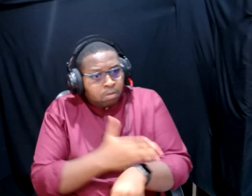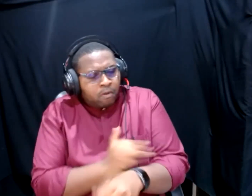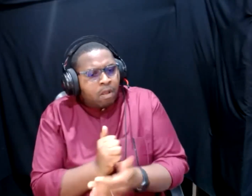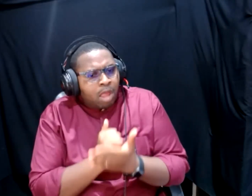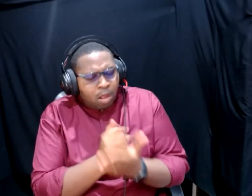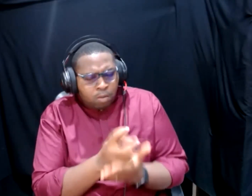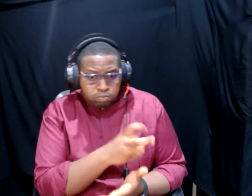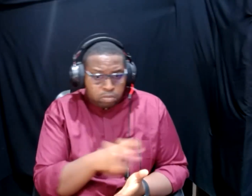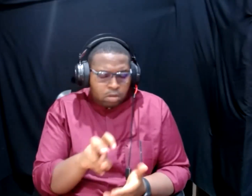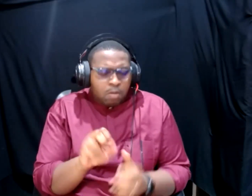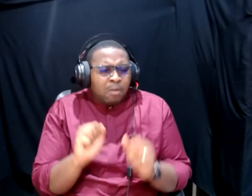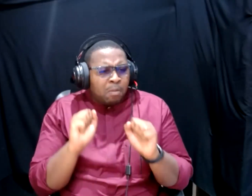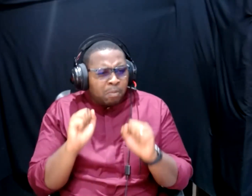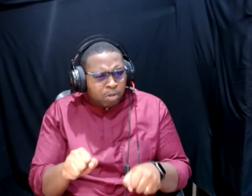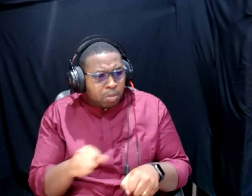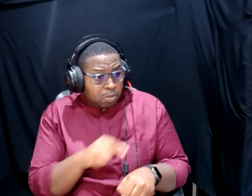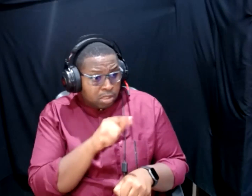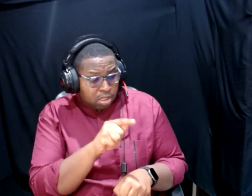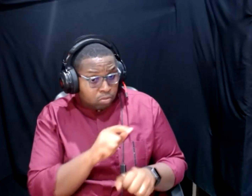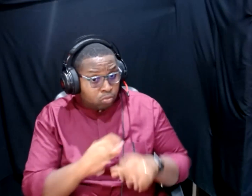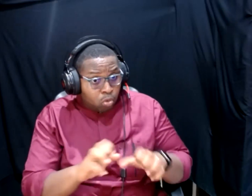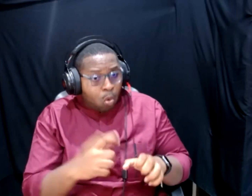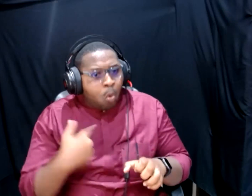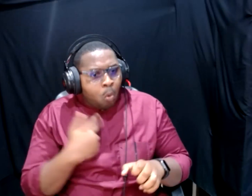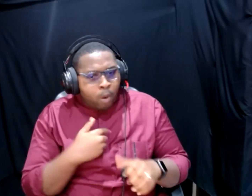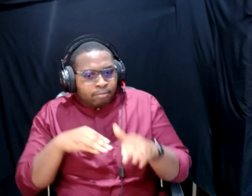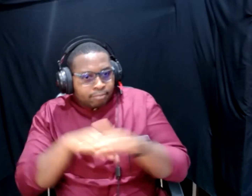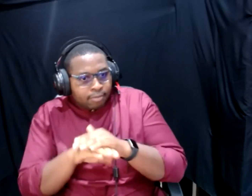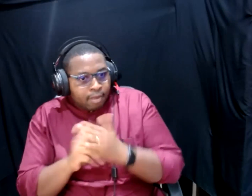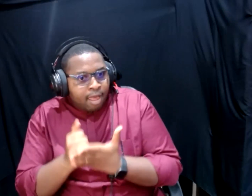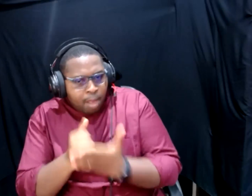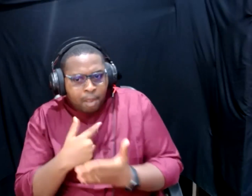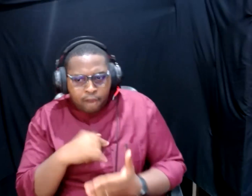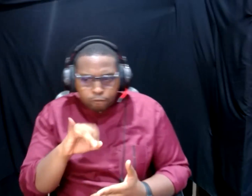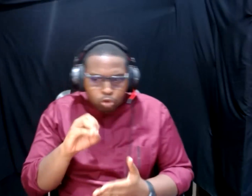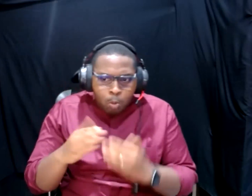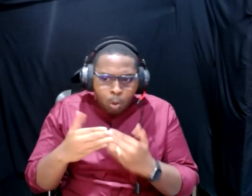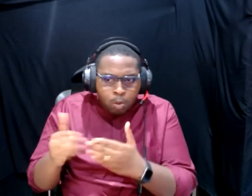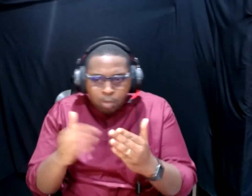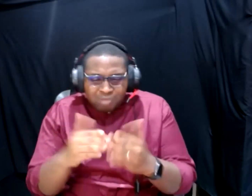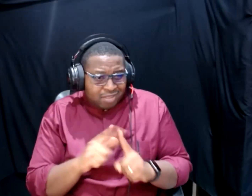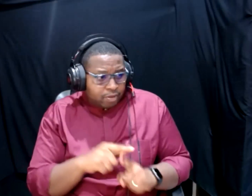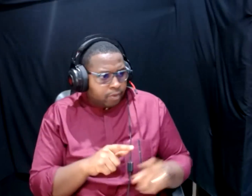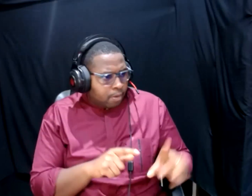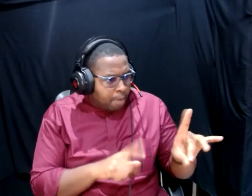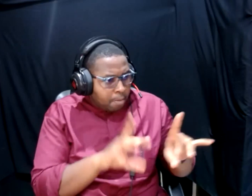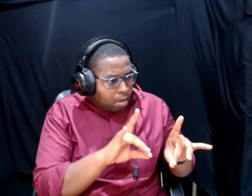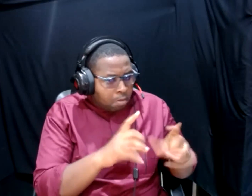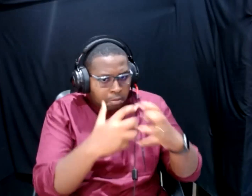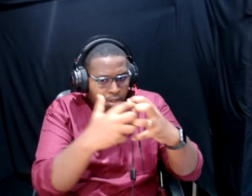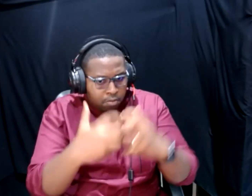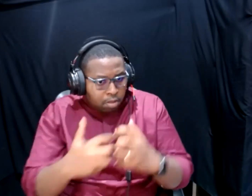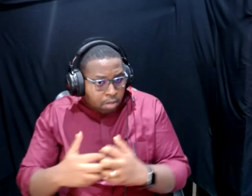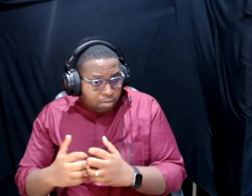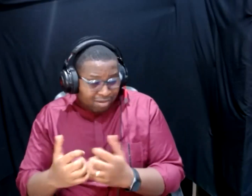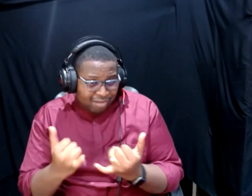pathways that we need to make more accessible, and fill into the many job openings in the labor market in this protracted era we are in of a